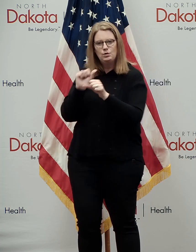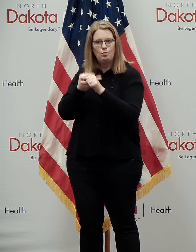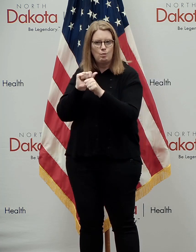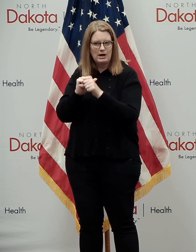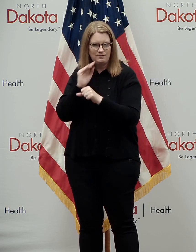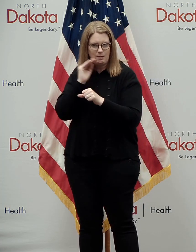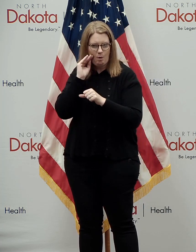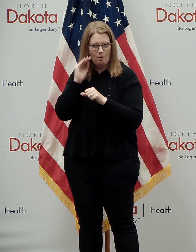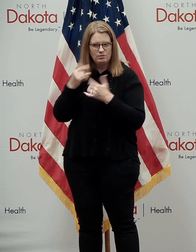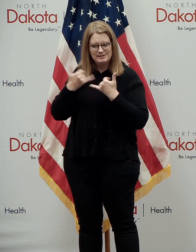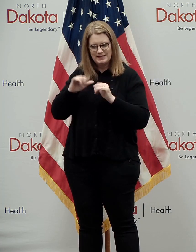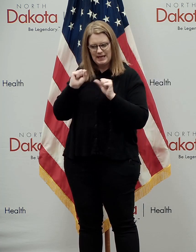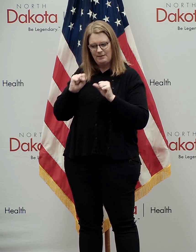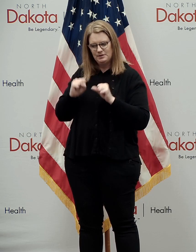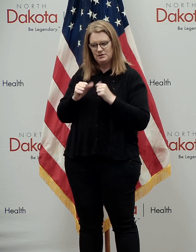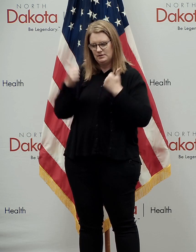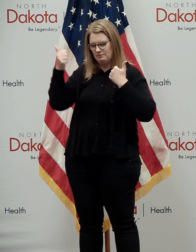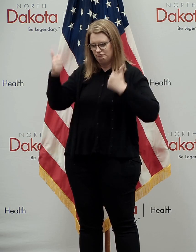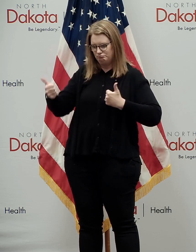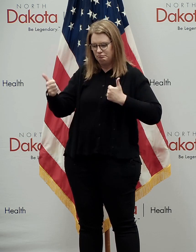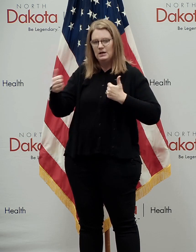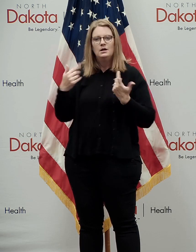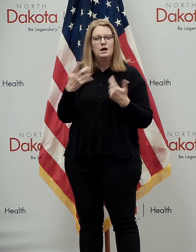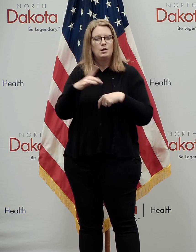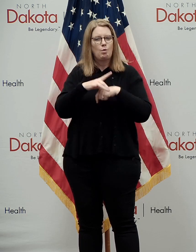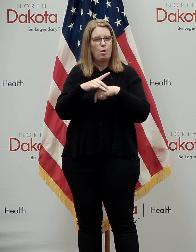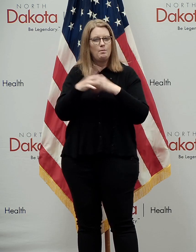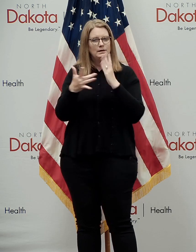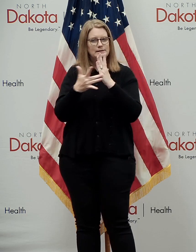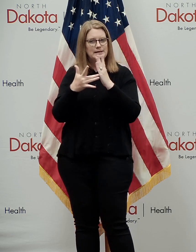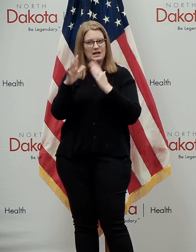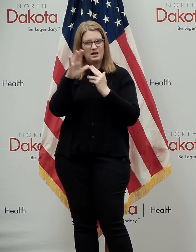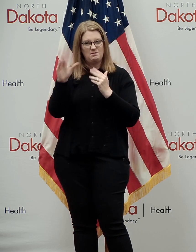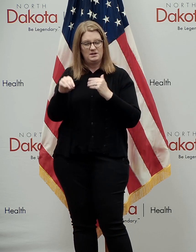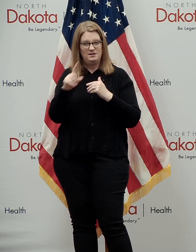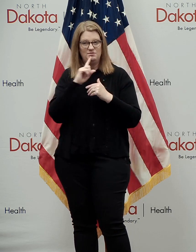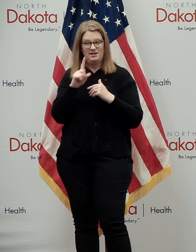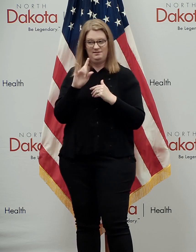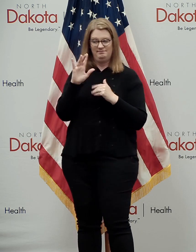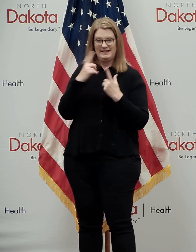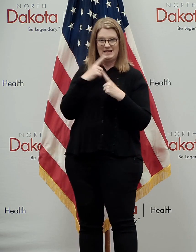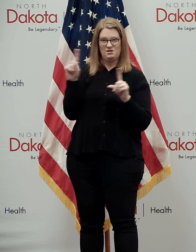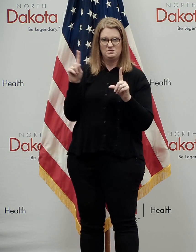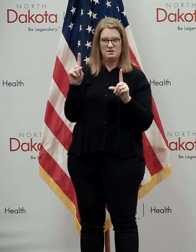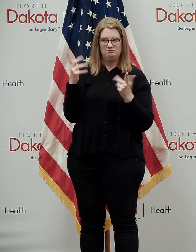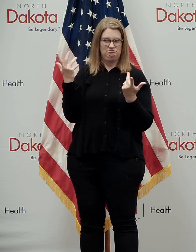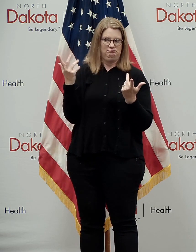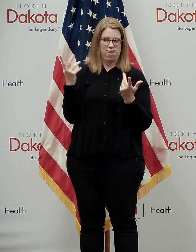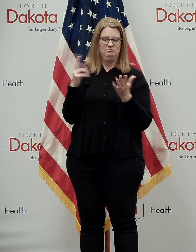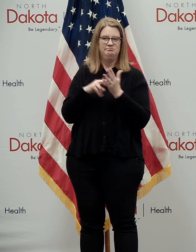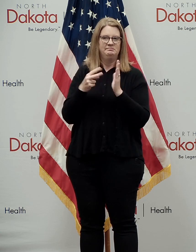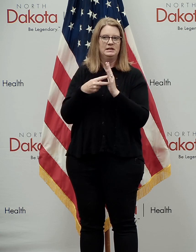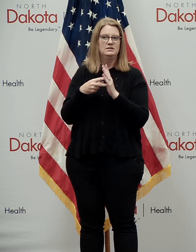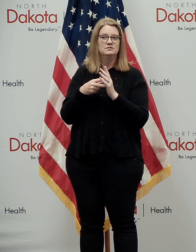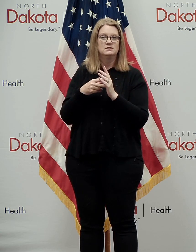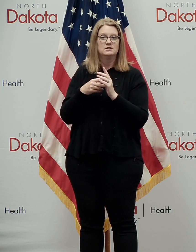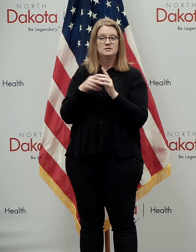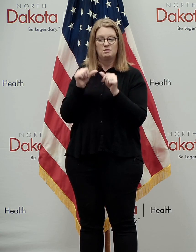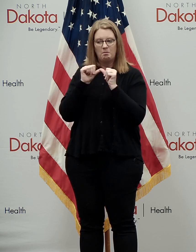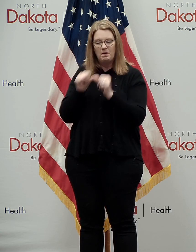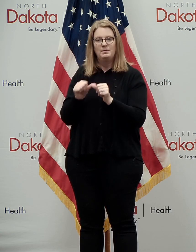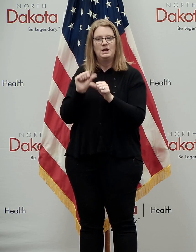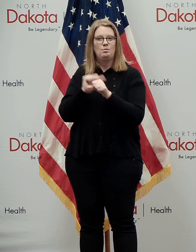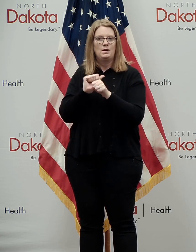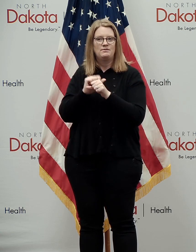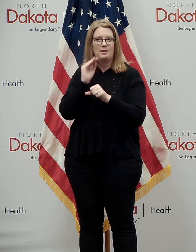there's at least one global tech company I know of that has made the announcement that they're permanently having people working from home, and they're